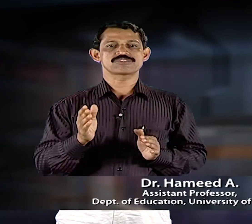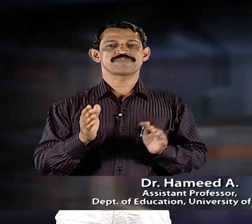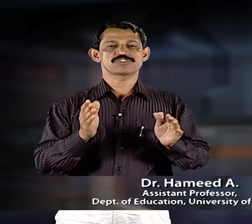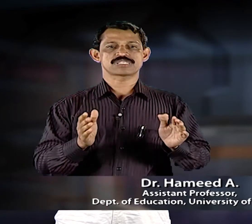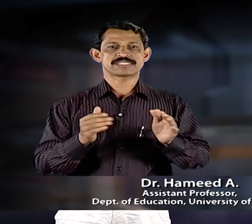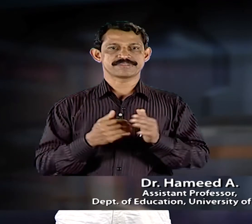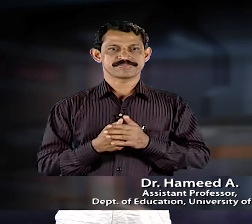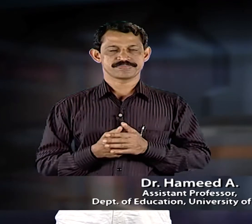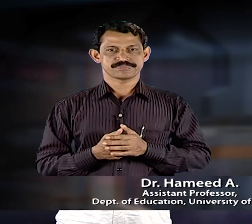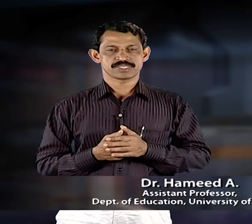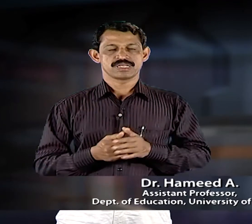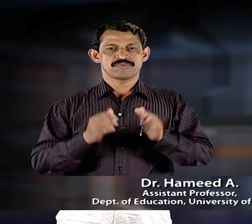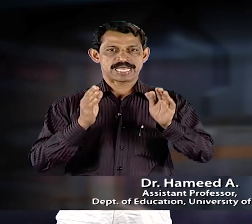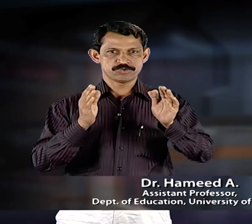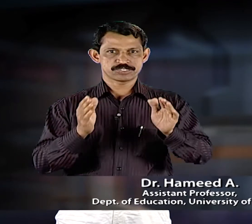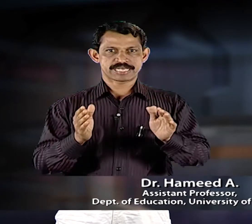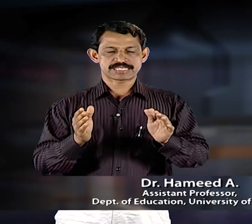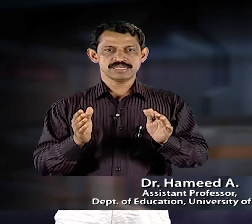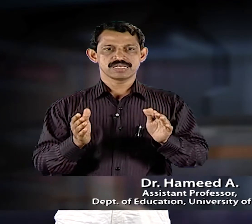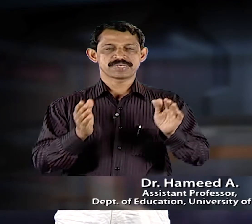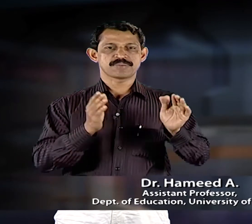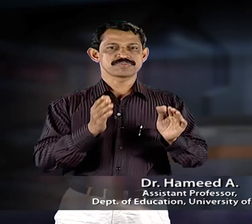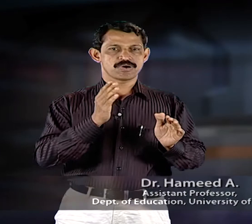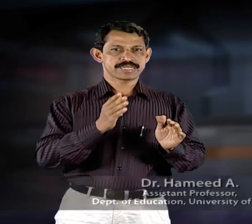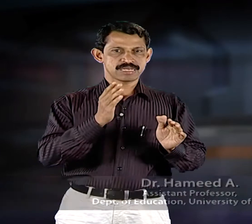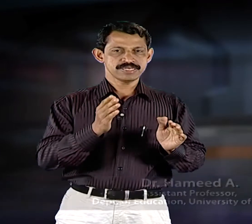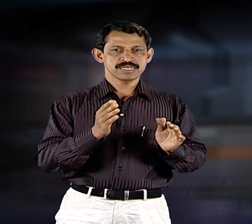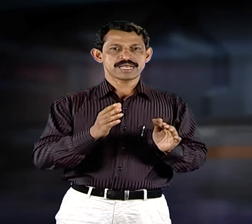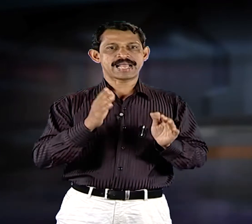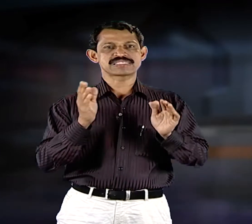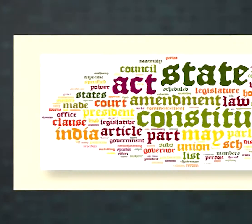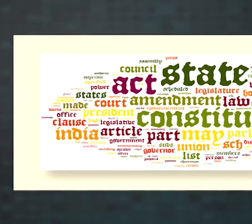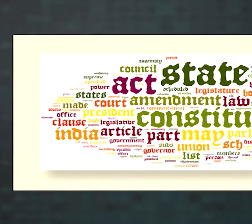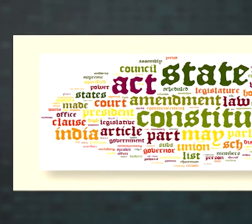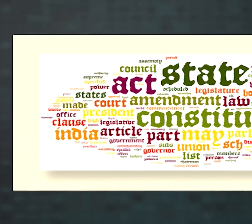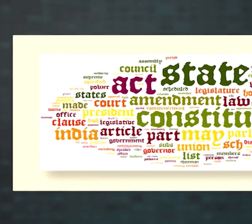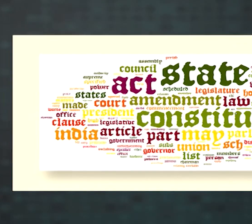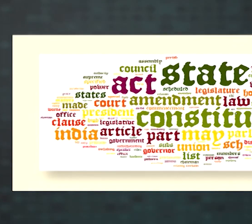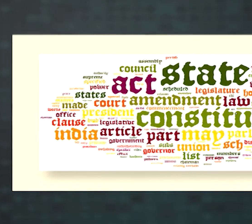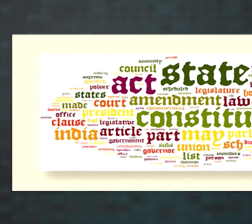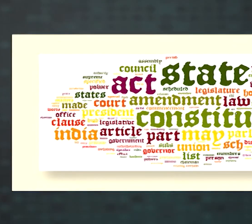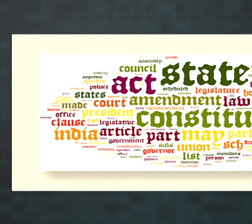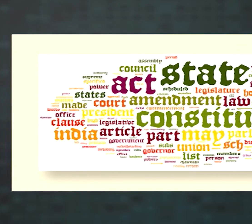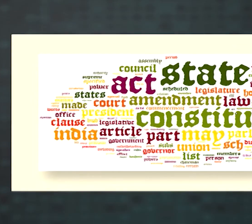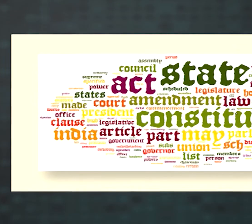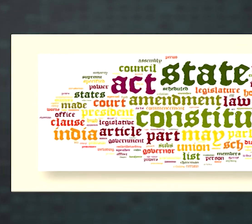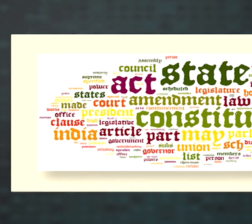of the society. Value education becomes more relevant as values are a part of the Indian Constitution as